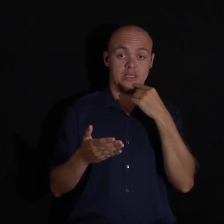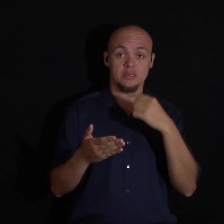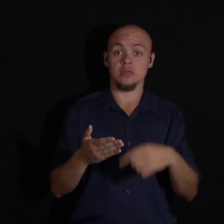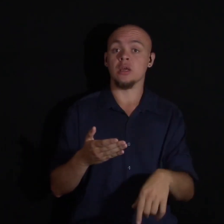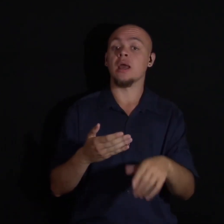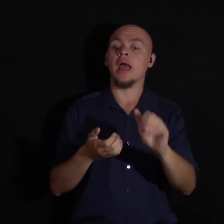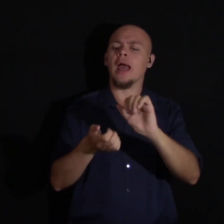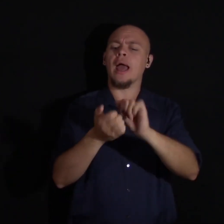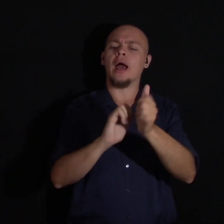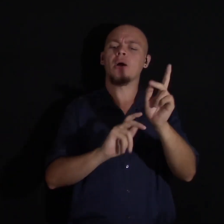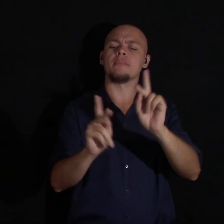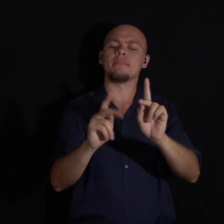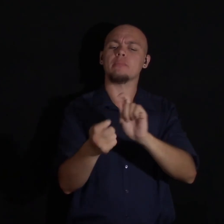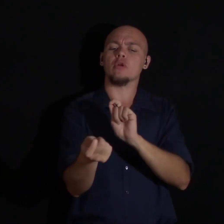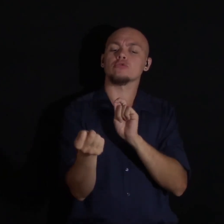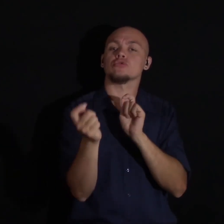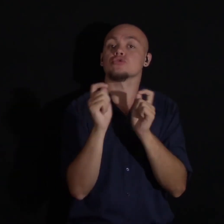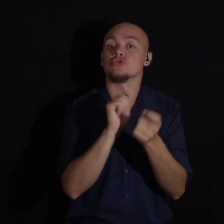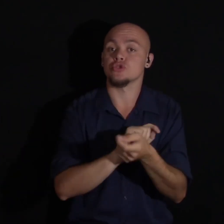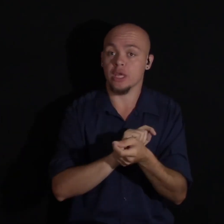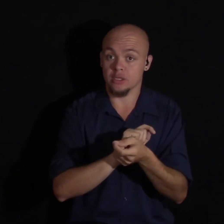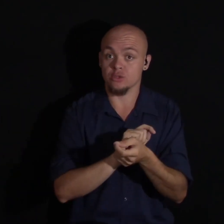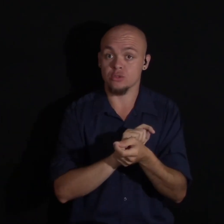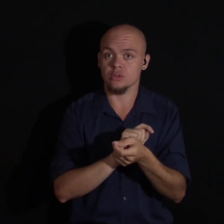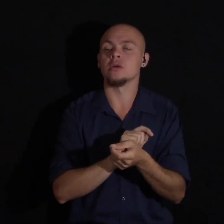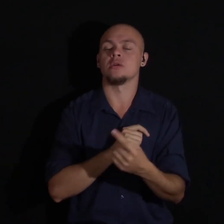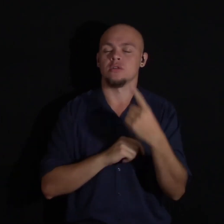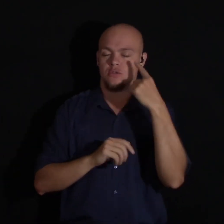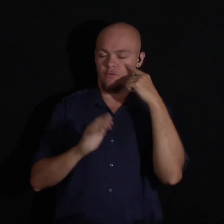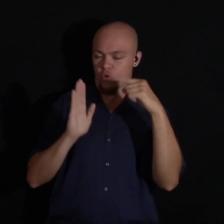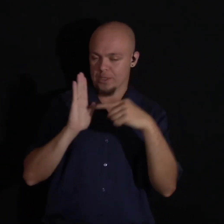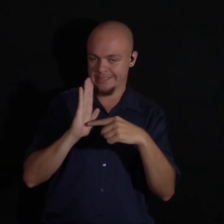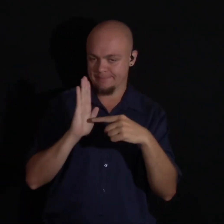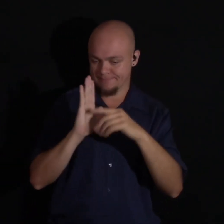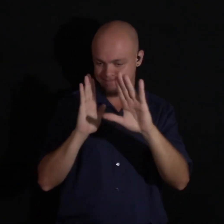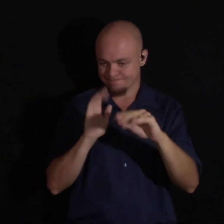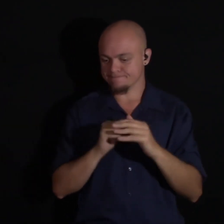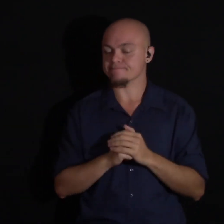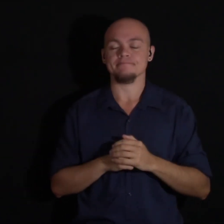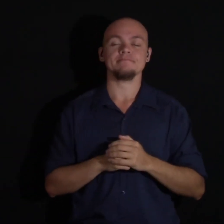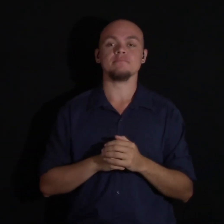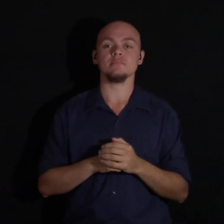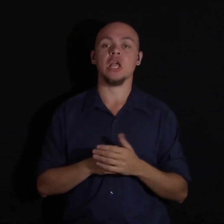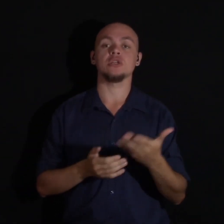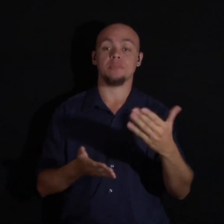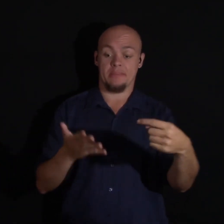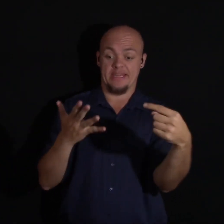do changes the people you do it for. So for example, you might say,